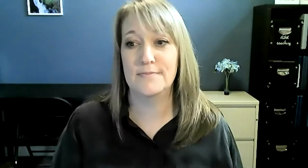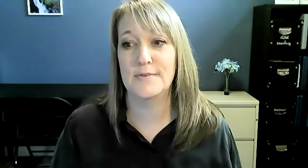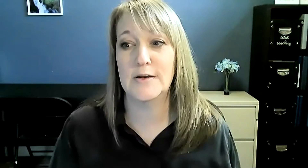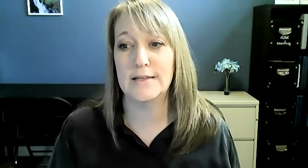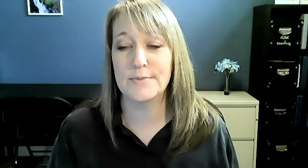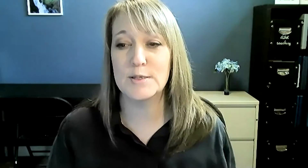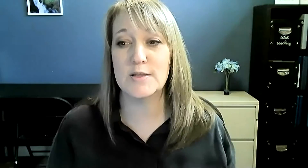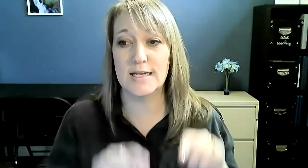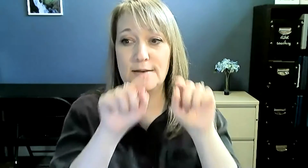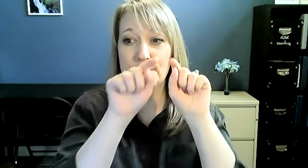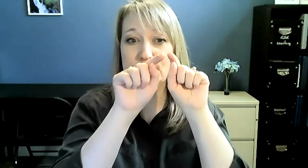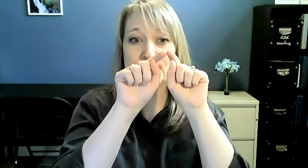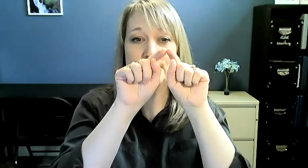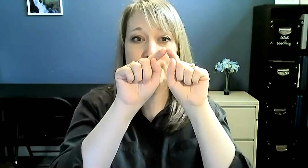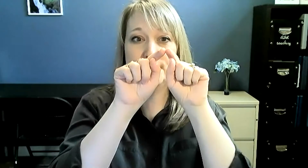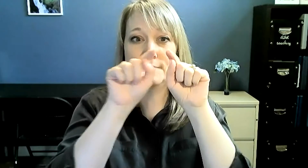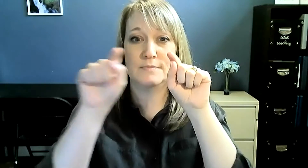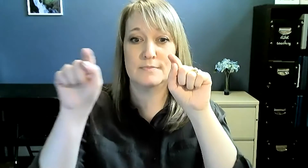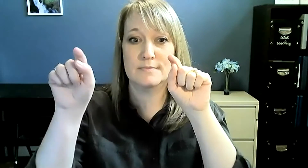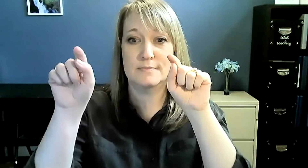All right, let me do that again.